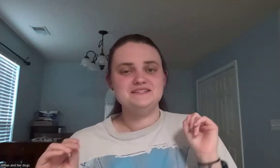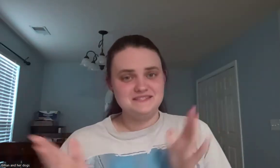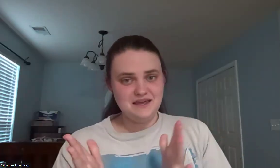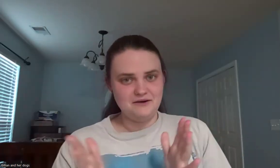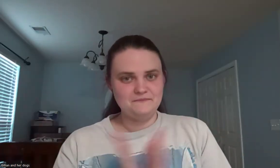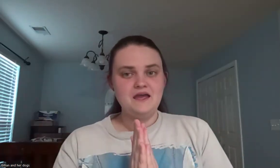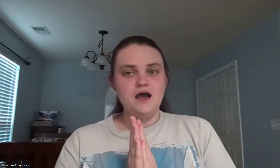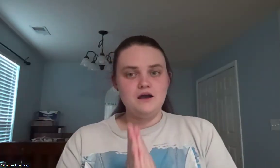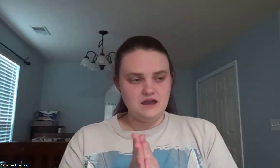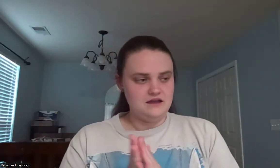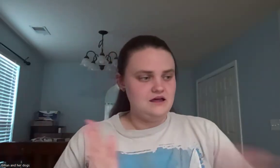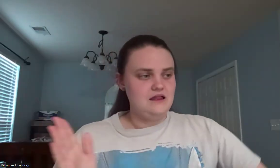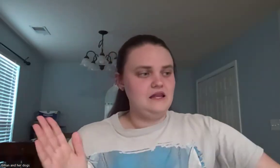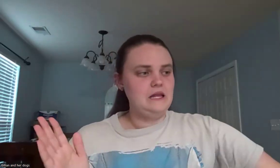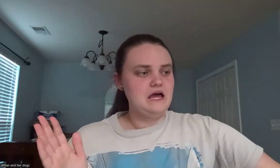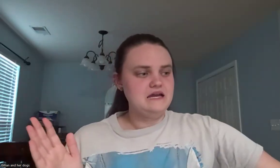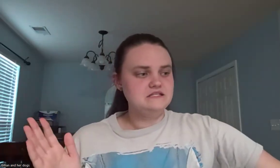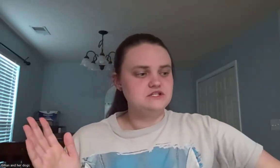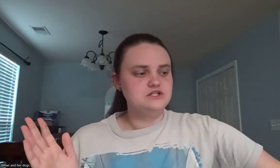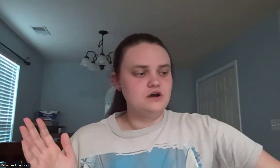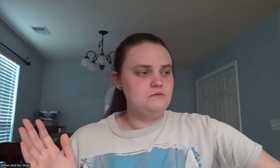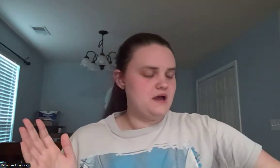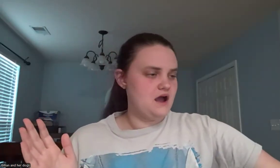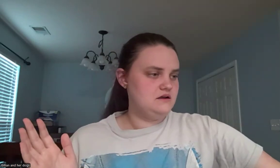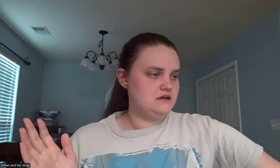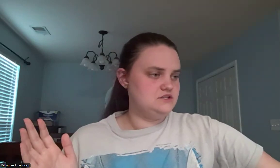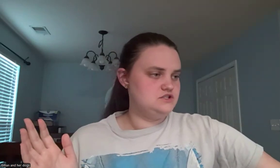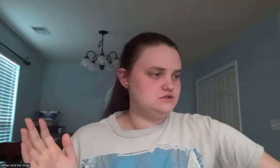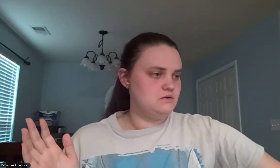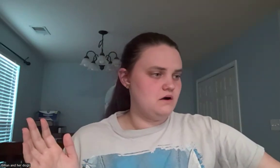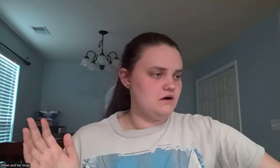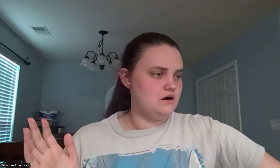So, okay, let's go back and do our